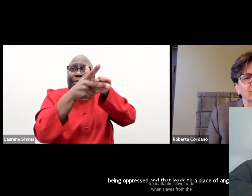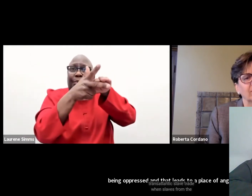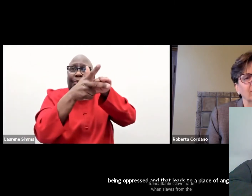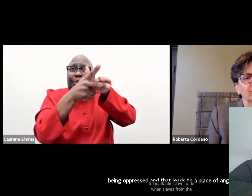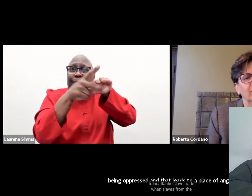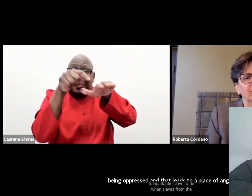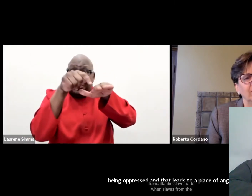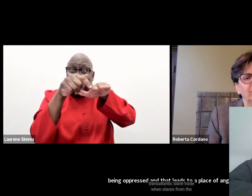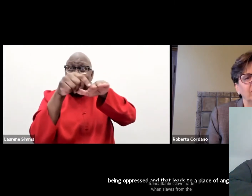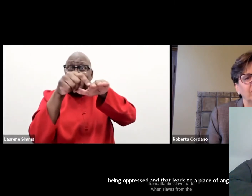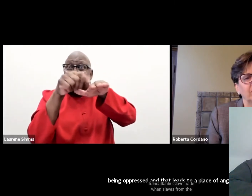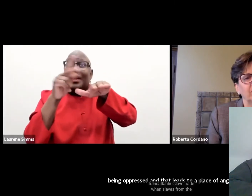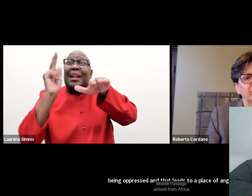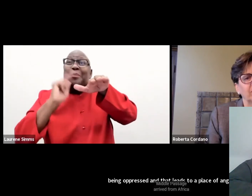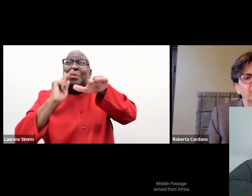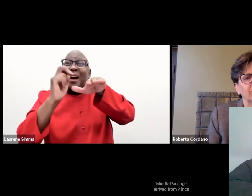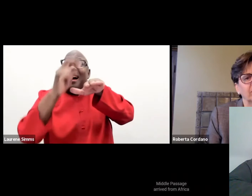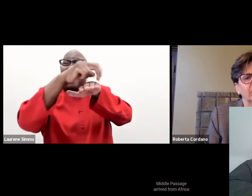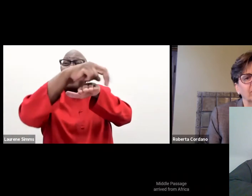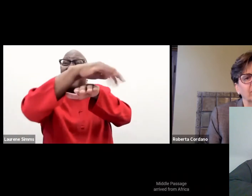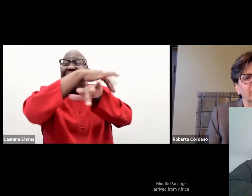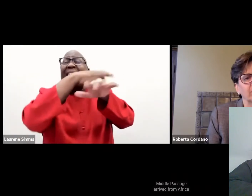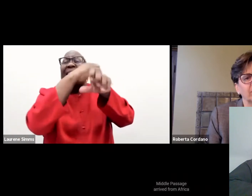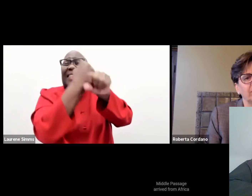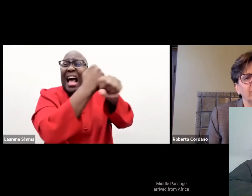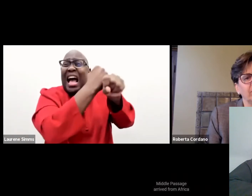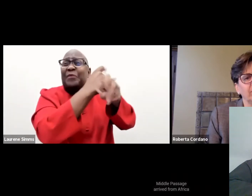and the slave trade had occurred.